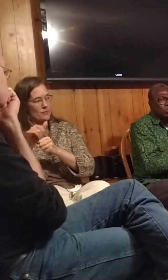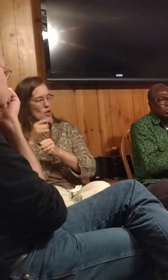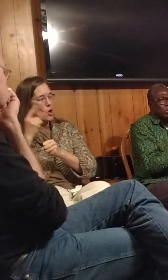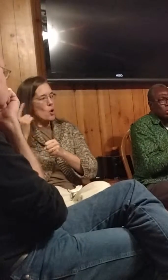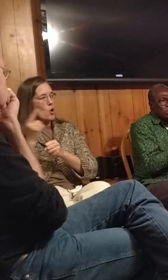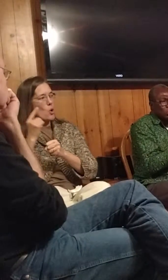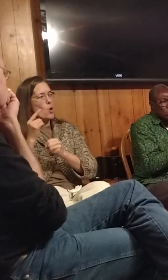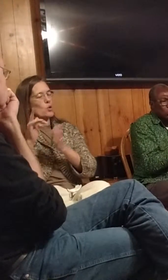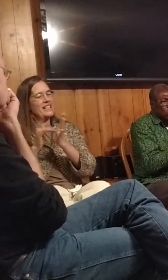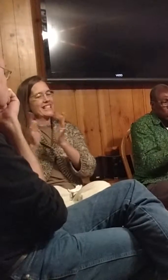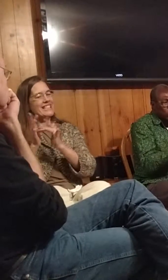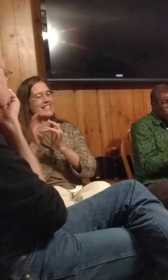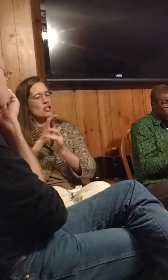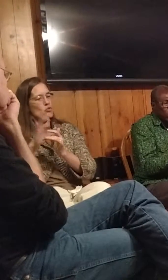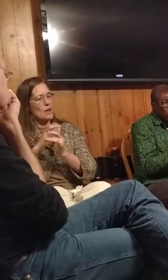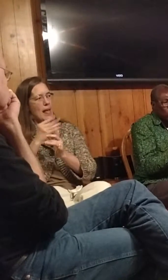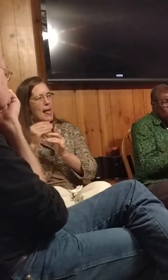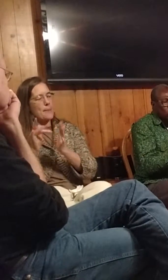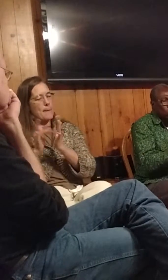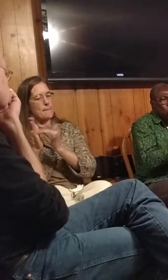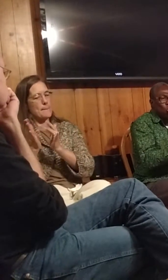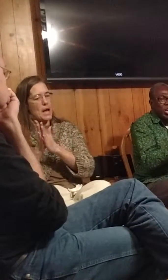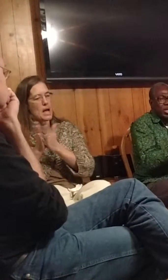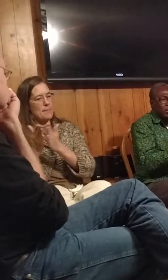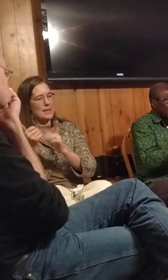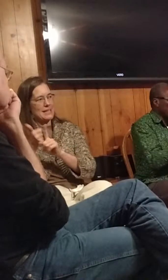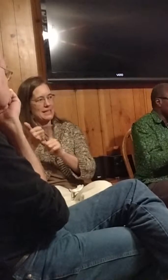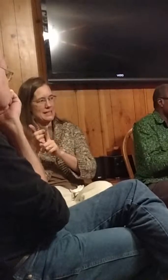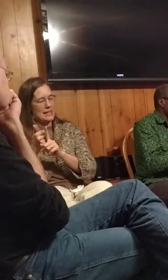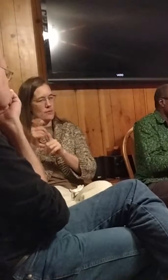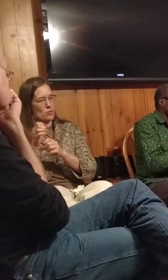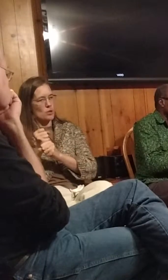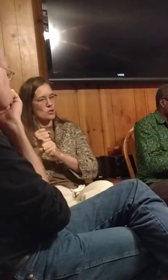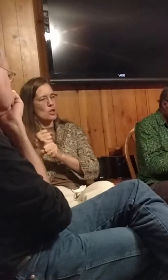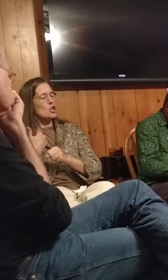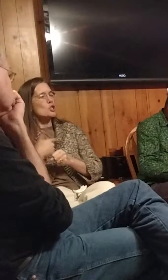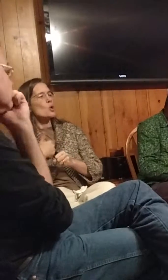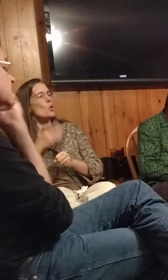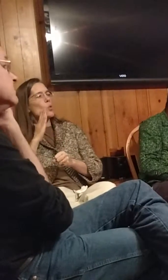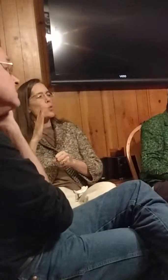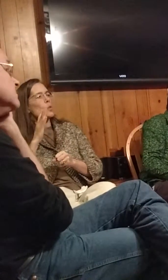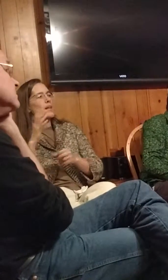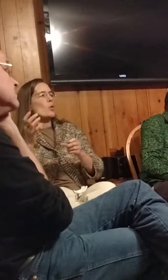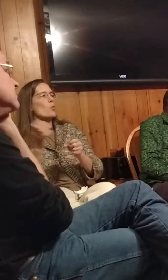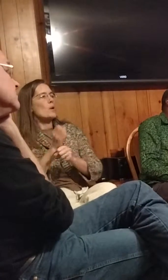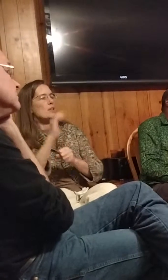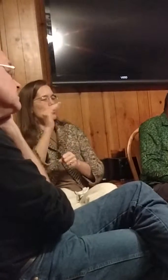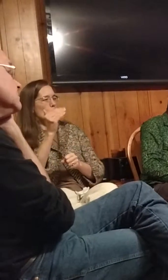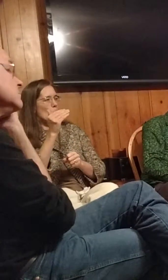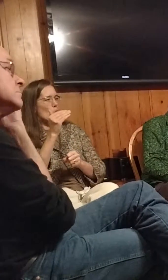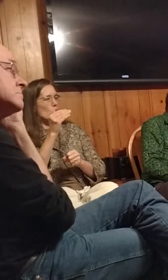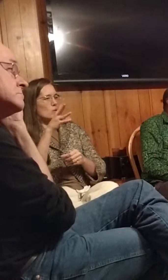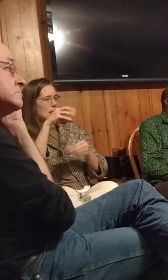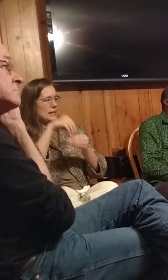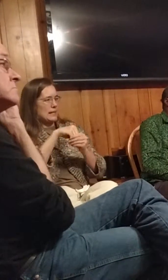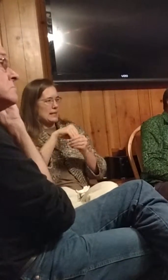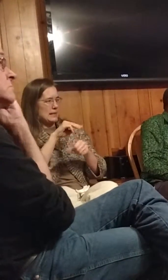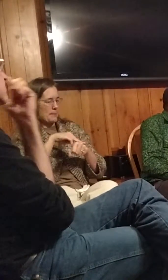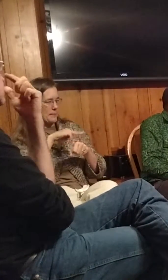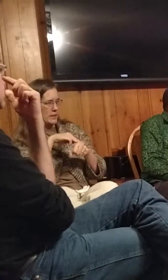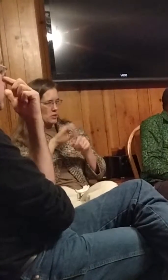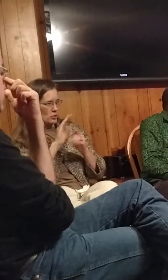Bible. So we want to train what we call soul winners among Muslims. And by God's grace, we have